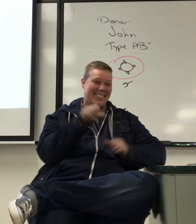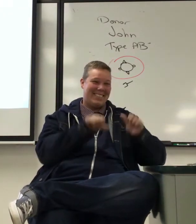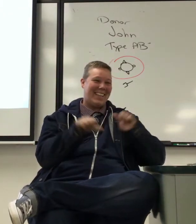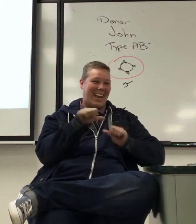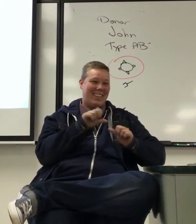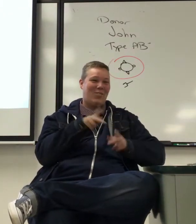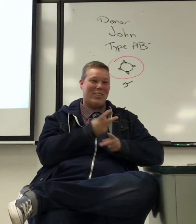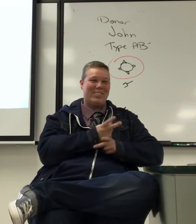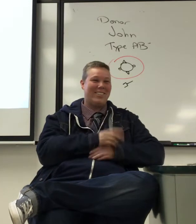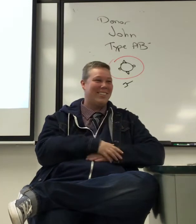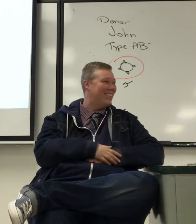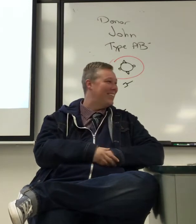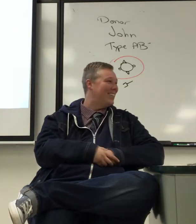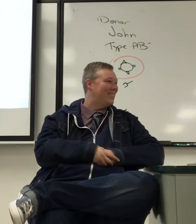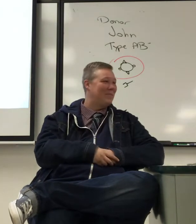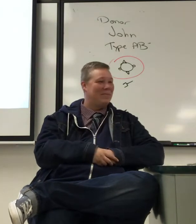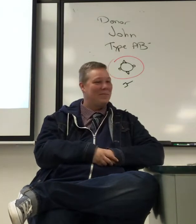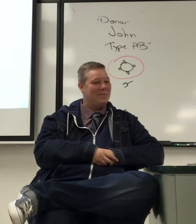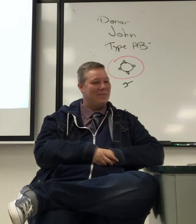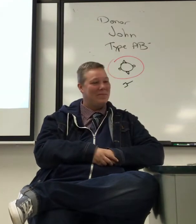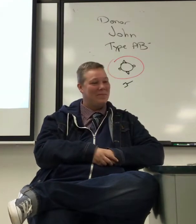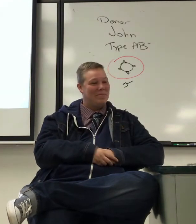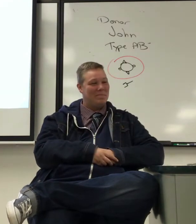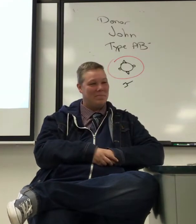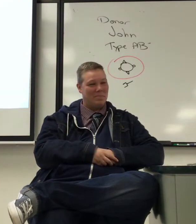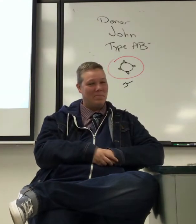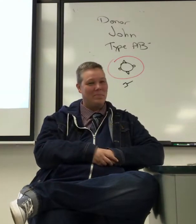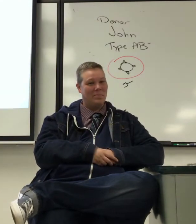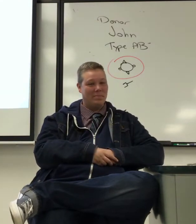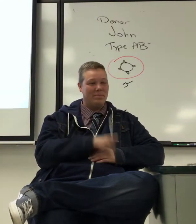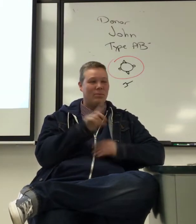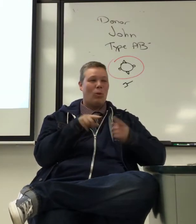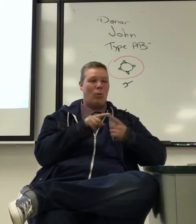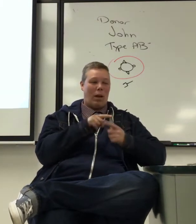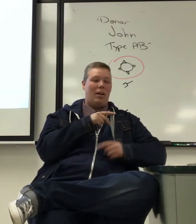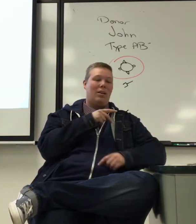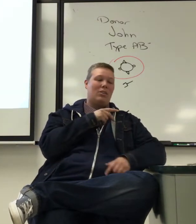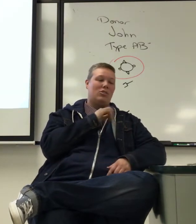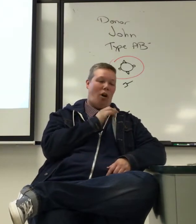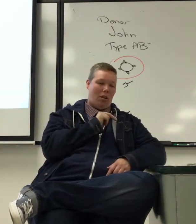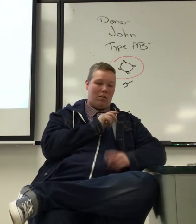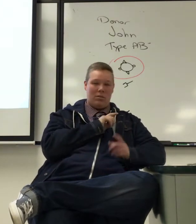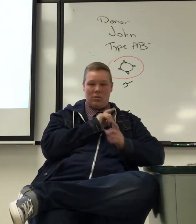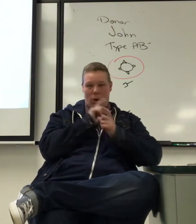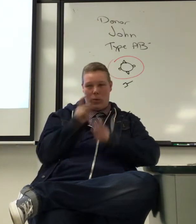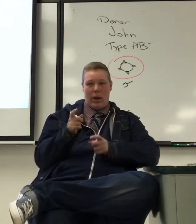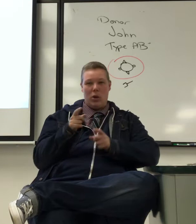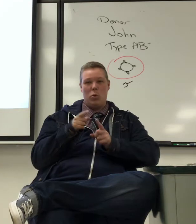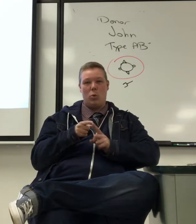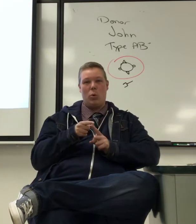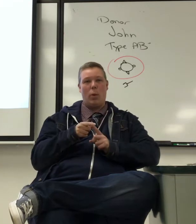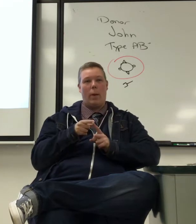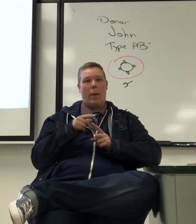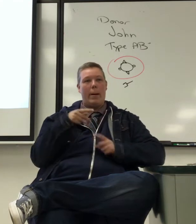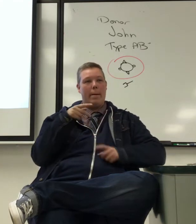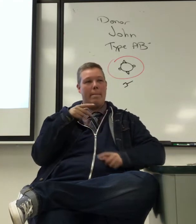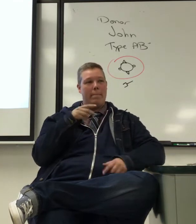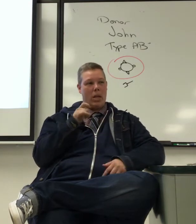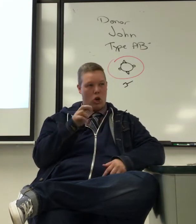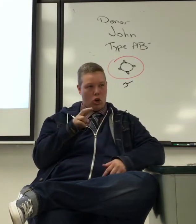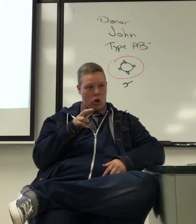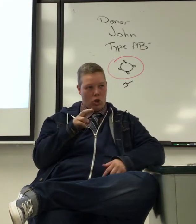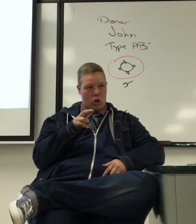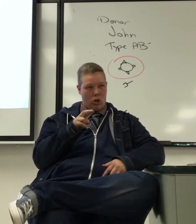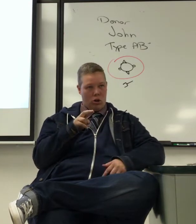can John donate to Peter for John's blood type? He will have, what did we draw? Which choice is